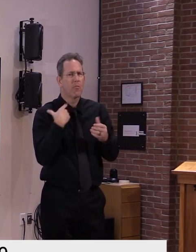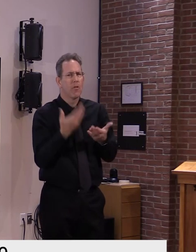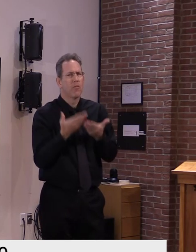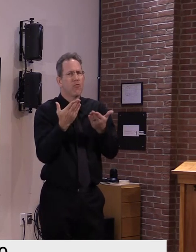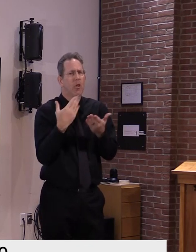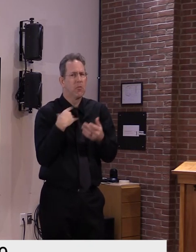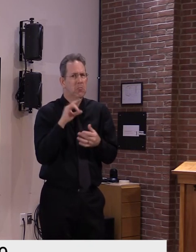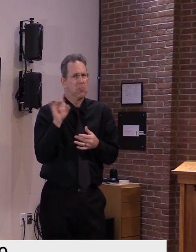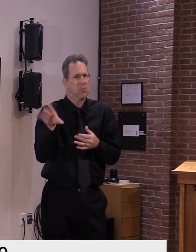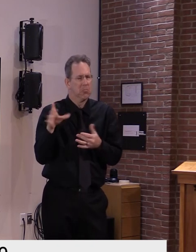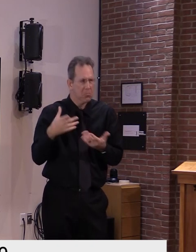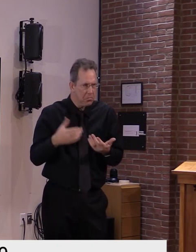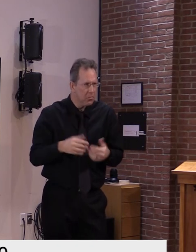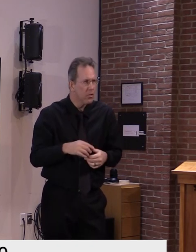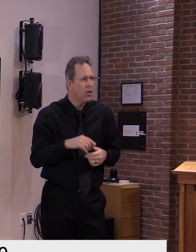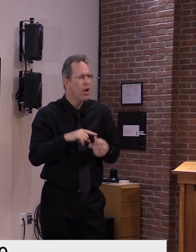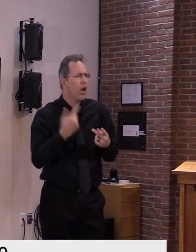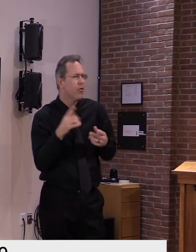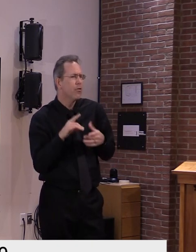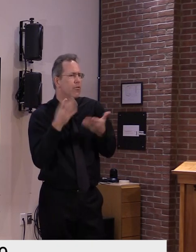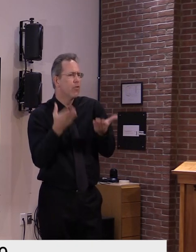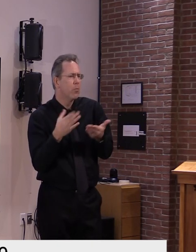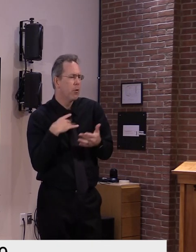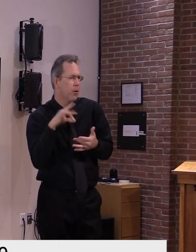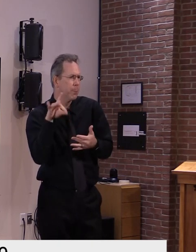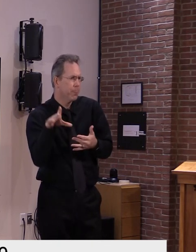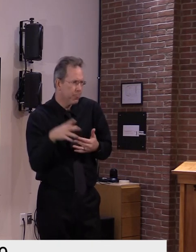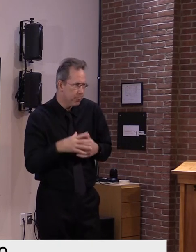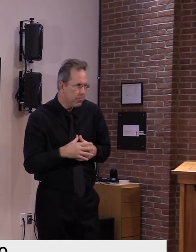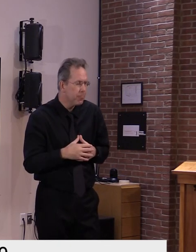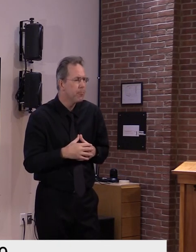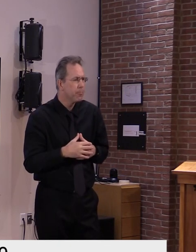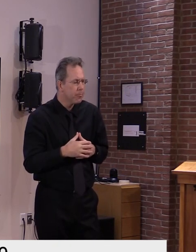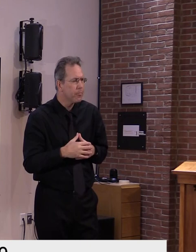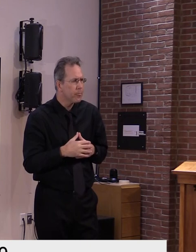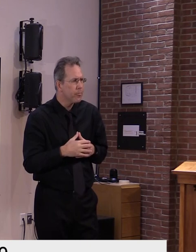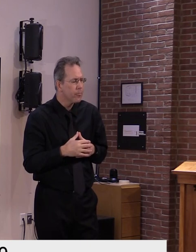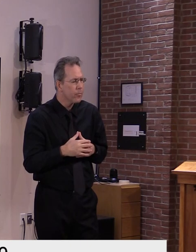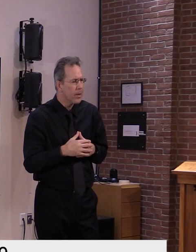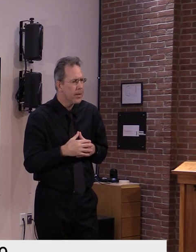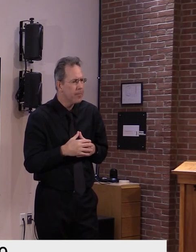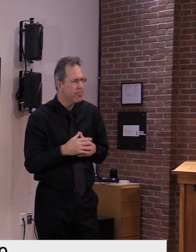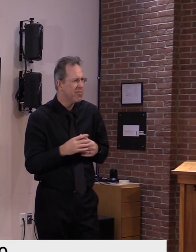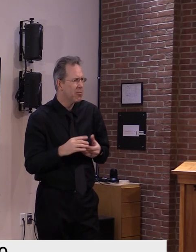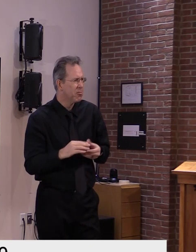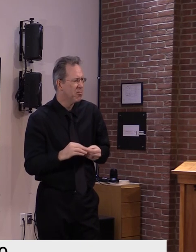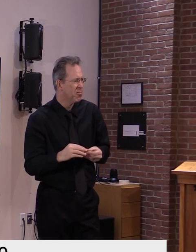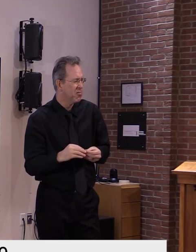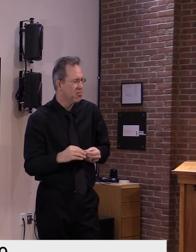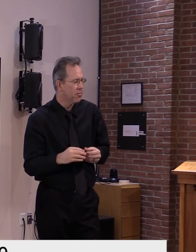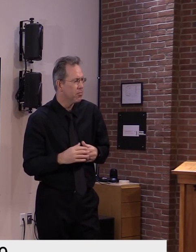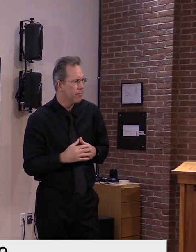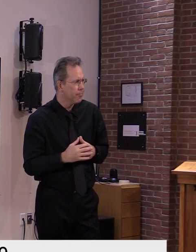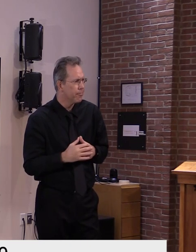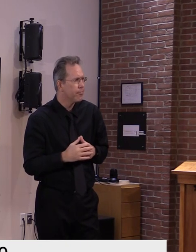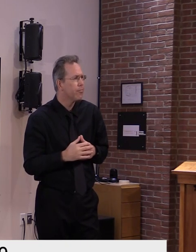consolidating the administration, not shuttering the colleges, the campuses, the four campuses. So, but having one